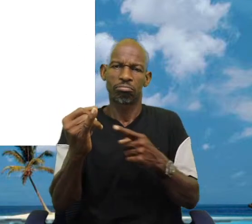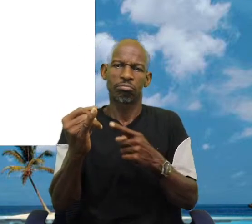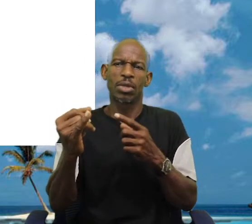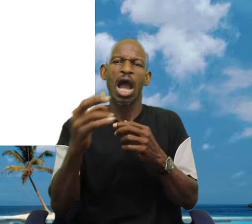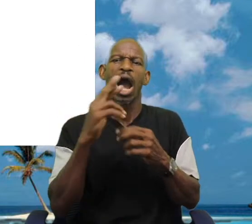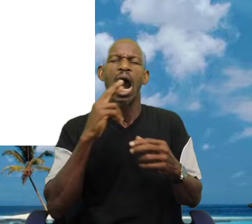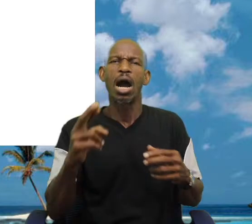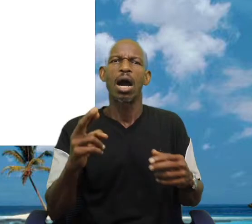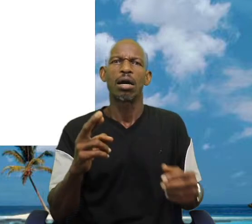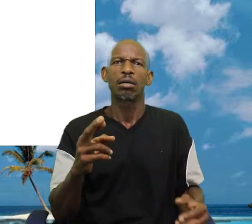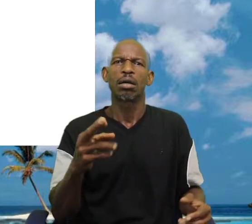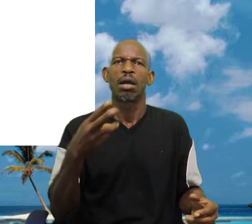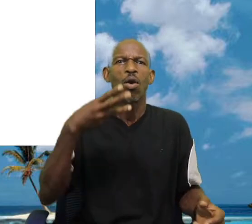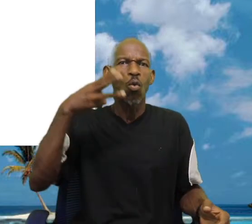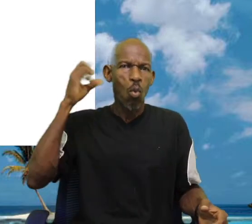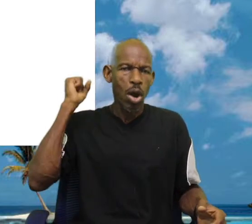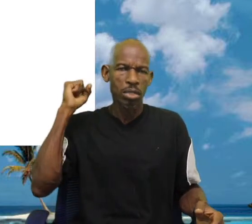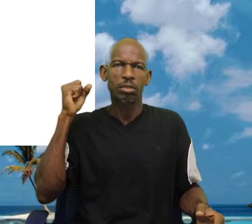this